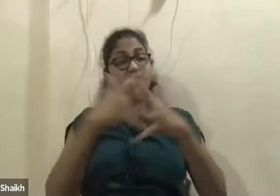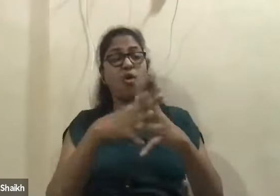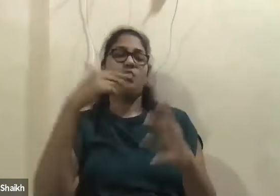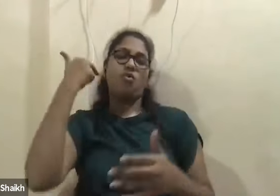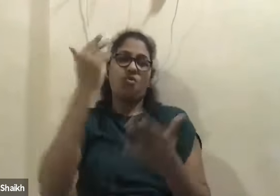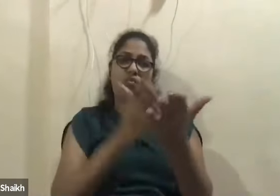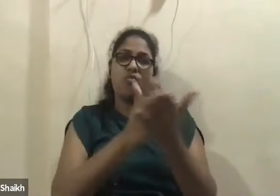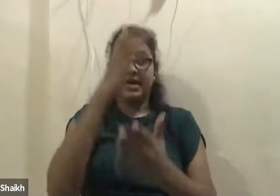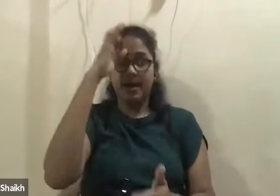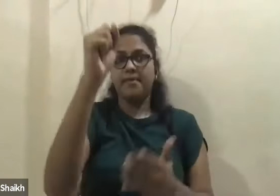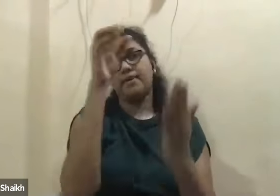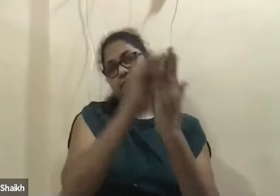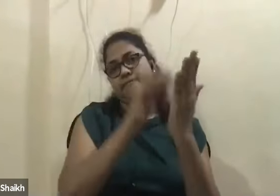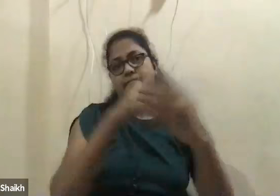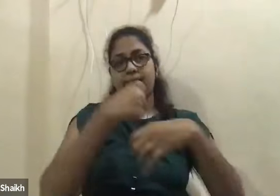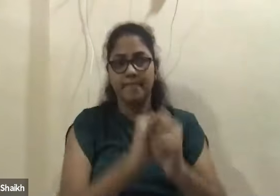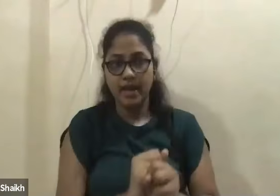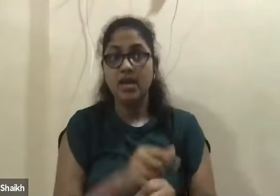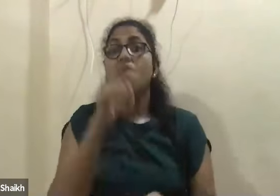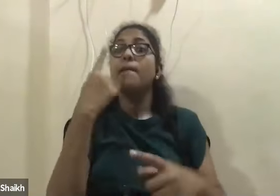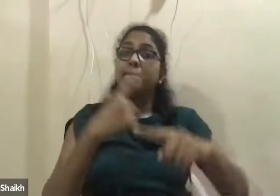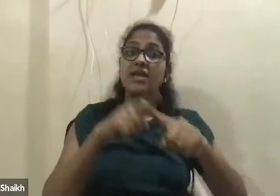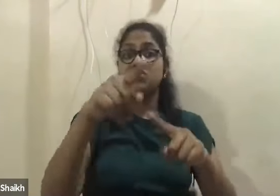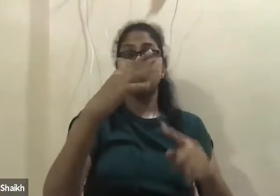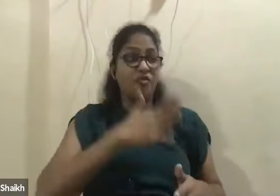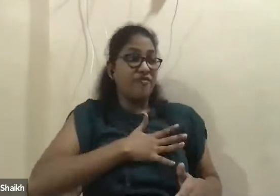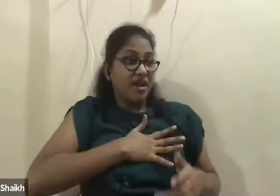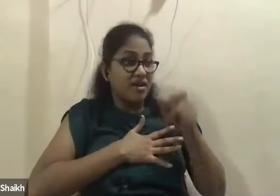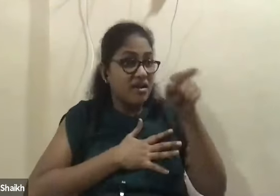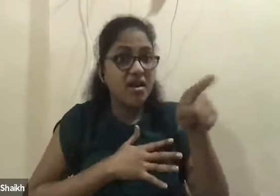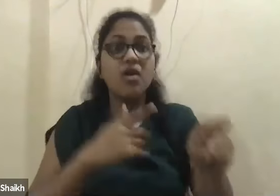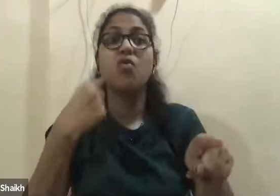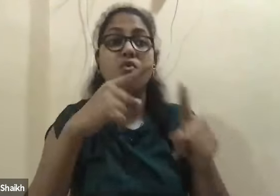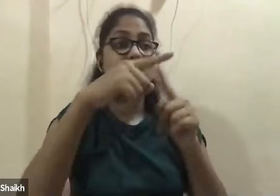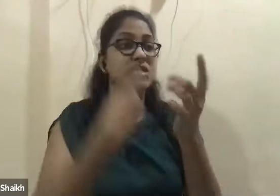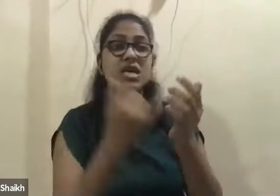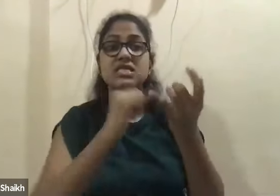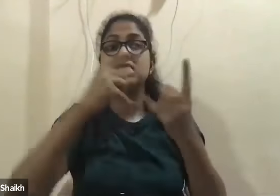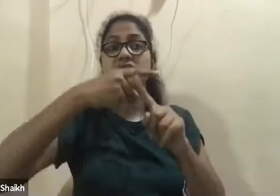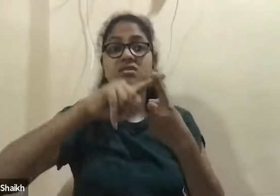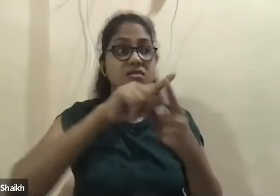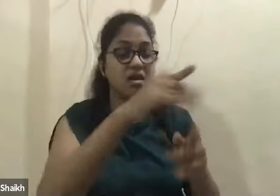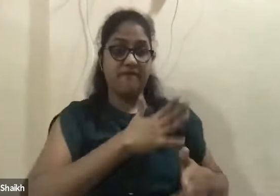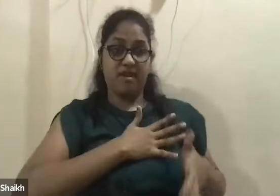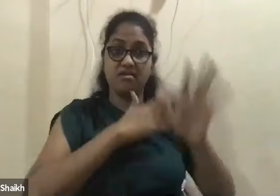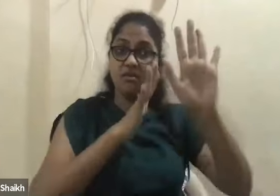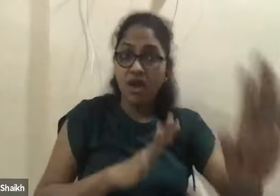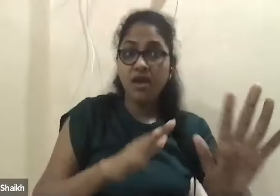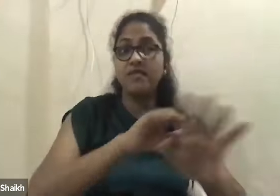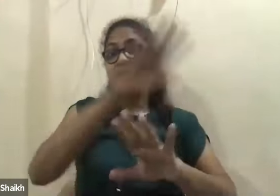do. And so long as you are entrusting it to trustees, you have beneficiaries, that's it. I also understand that there can be